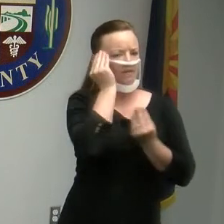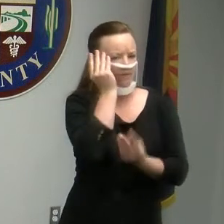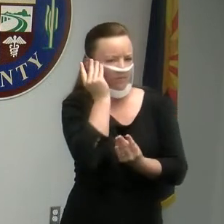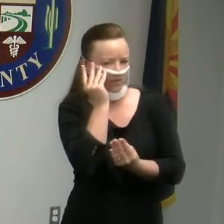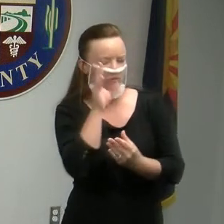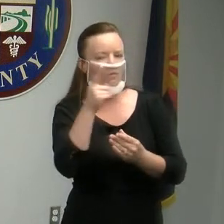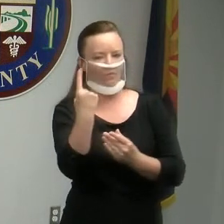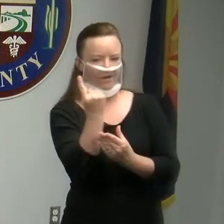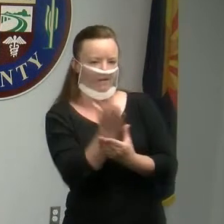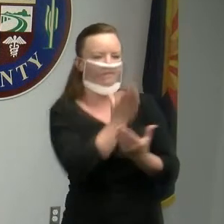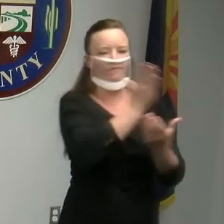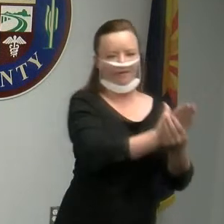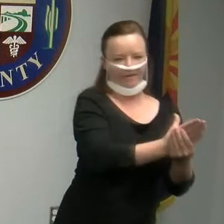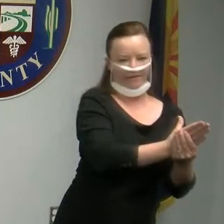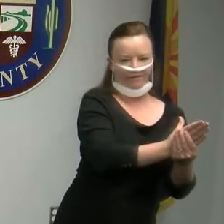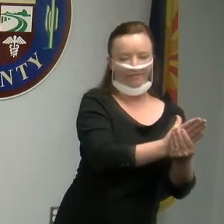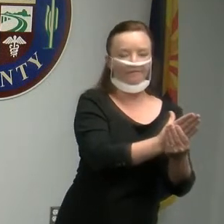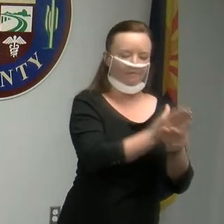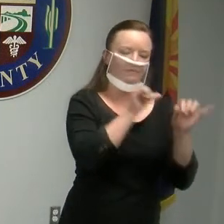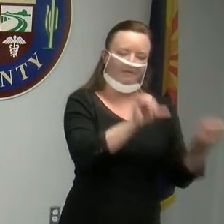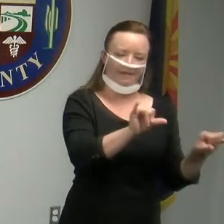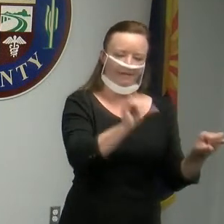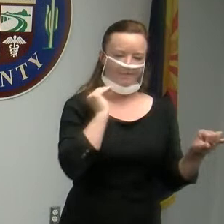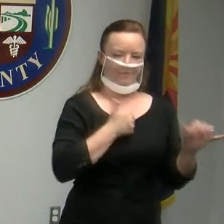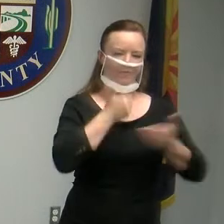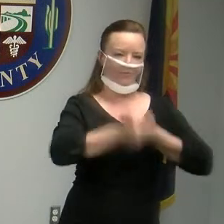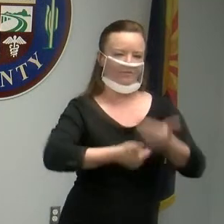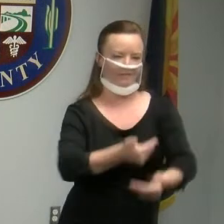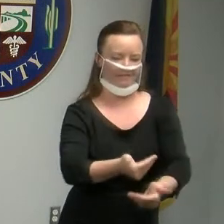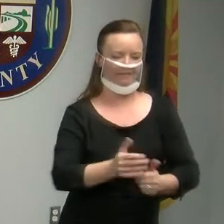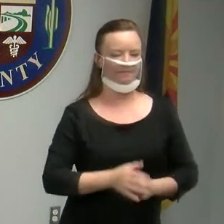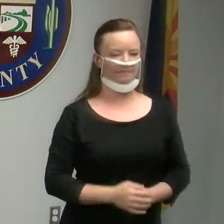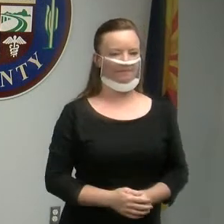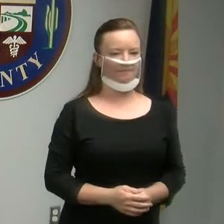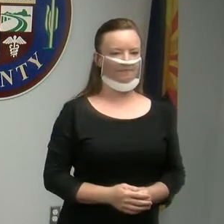to pick up your medical records.